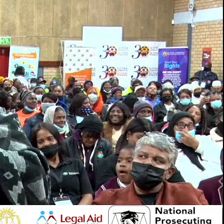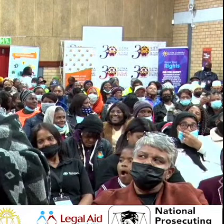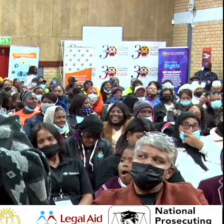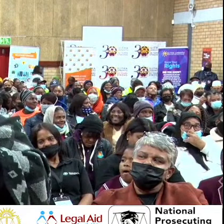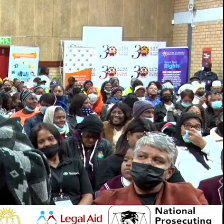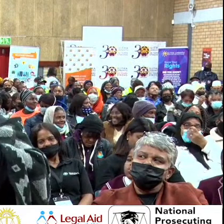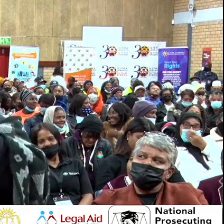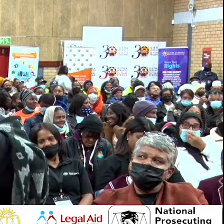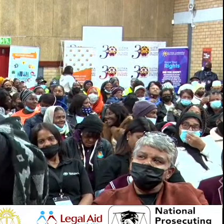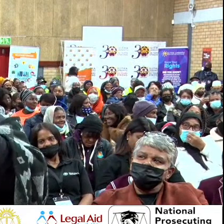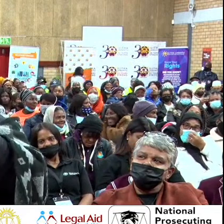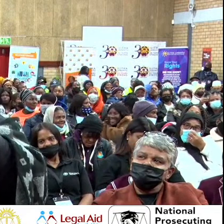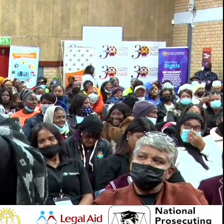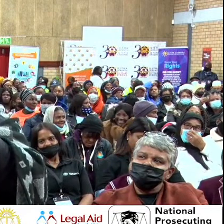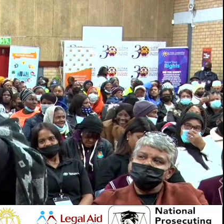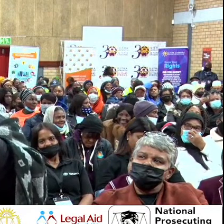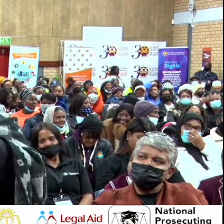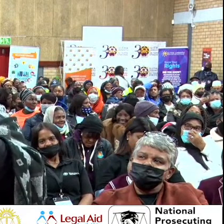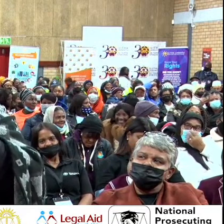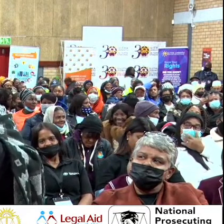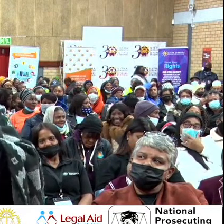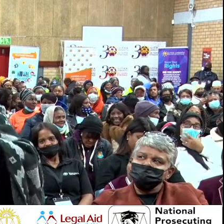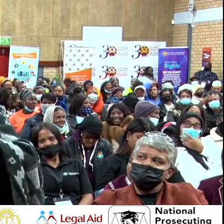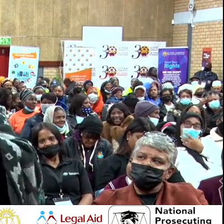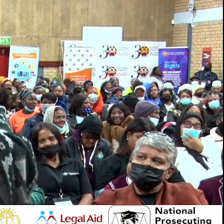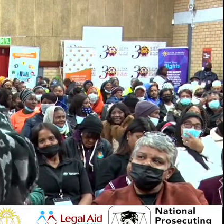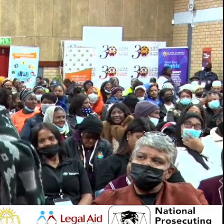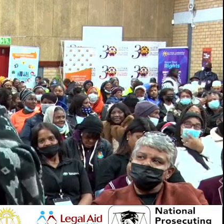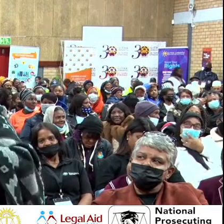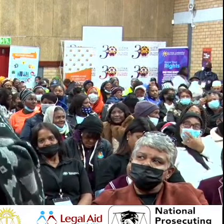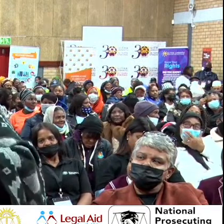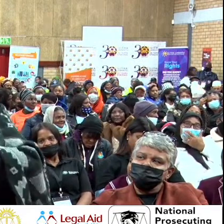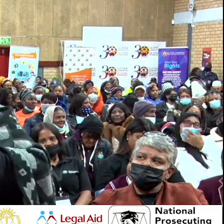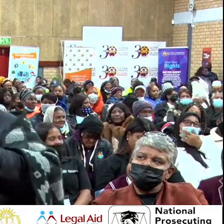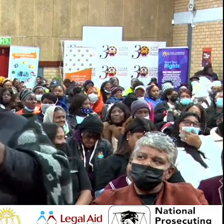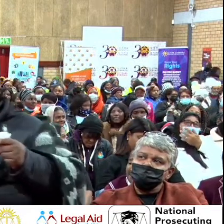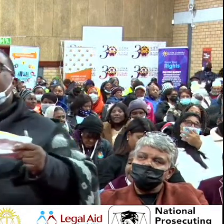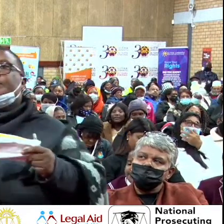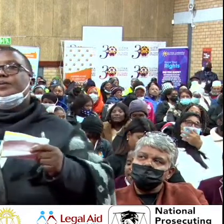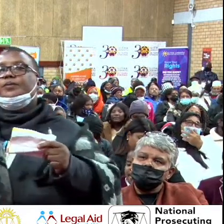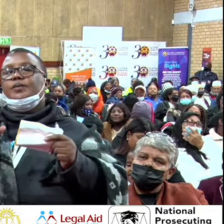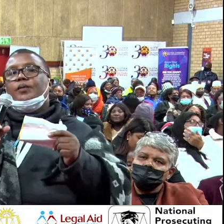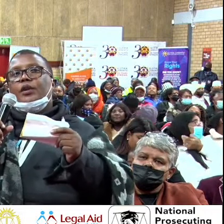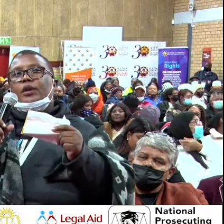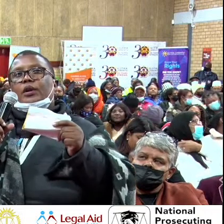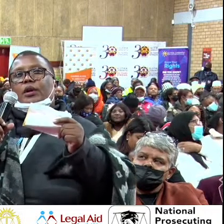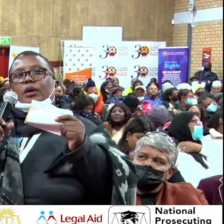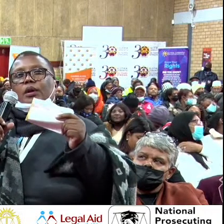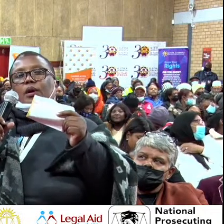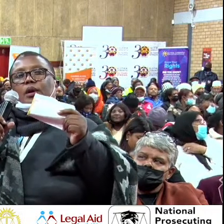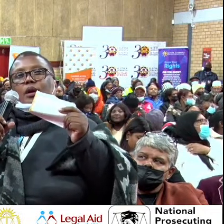but I'll follow up with other issues because I've got a long list. I don't want to bother with